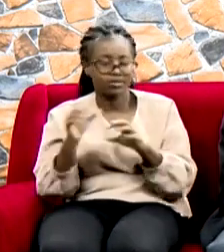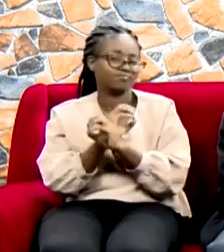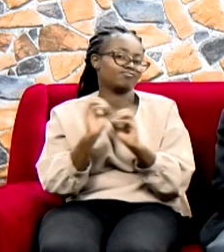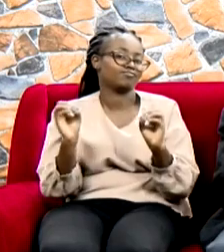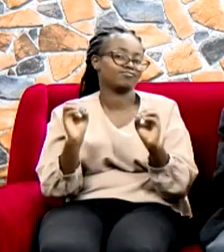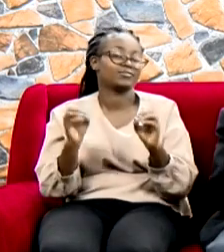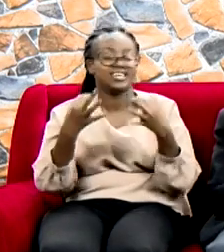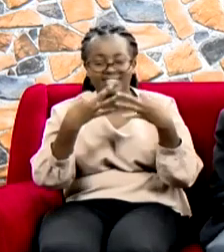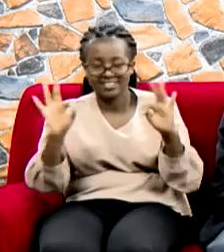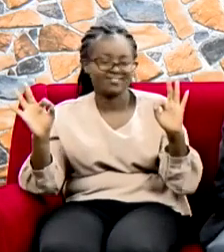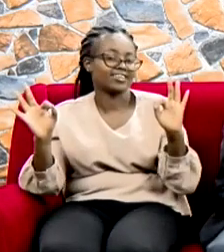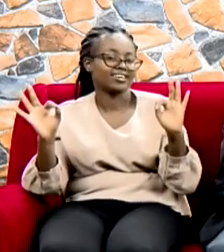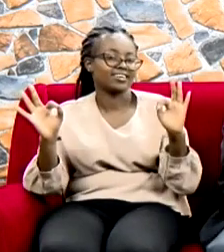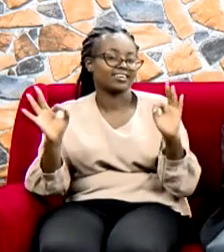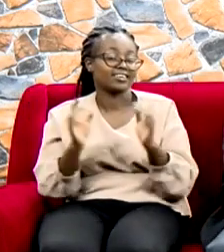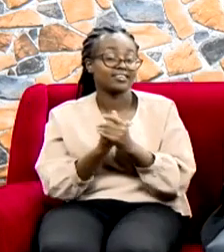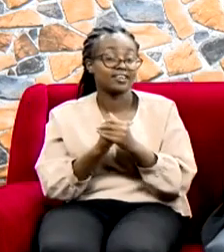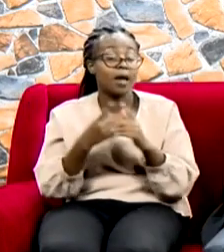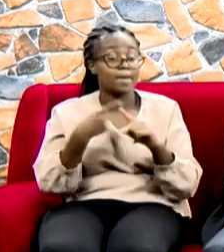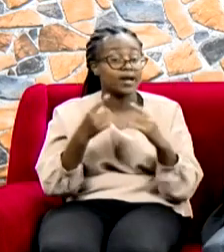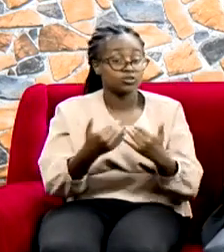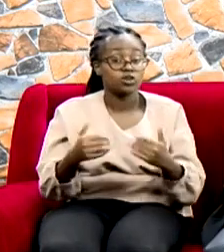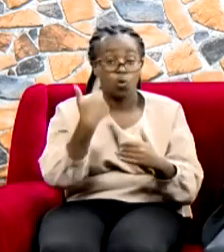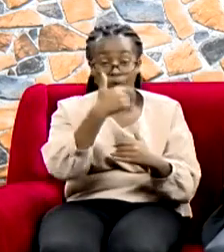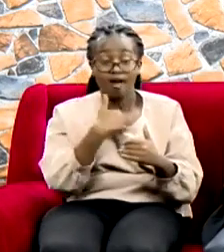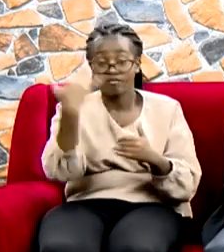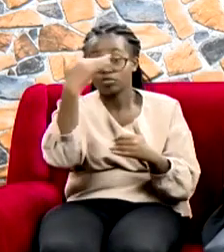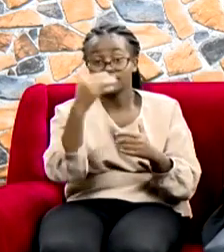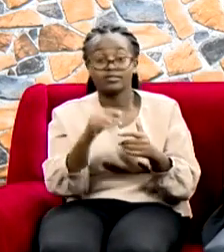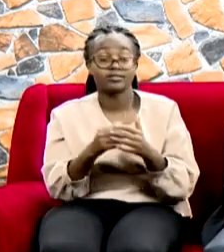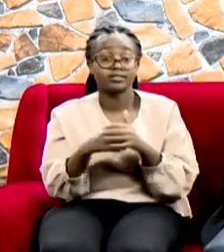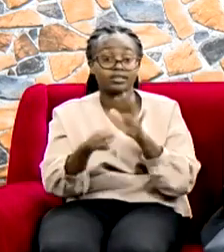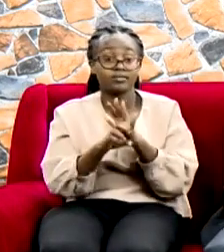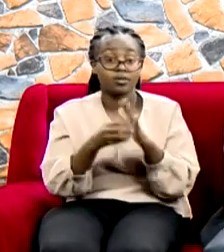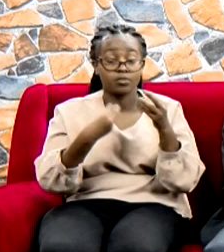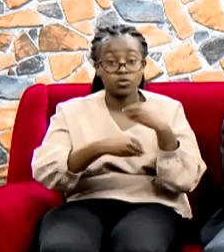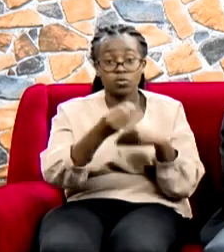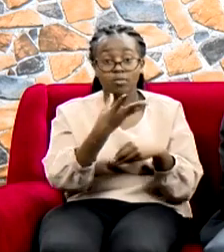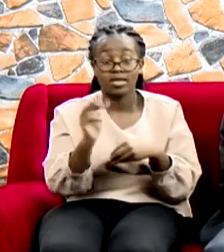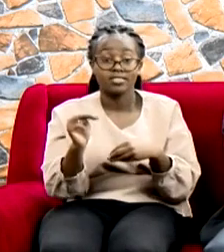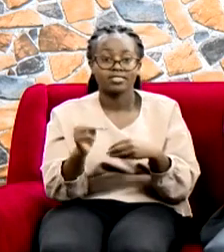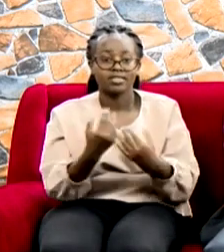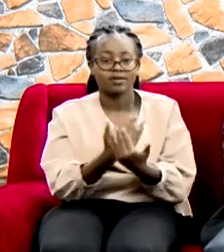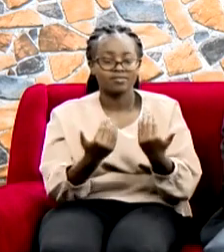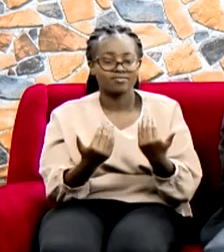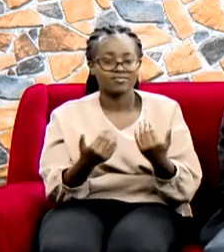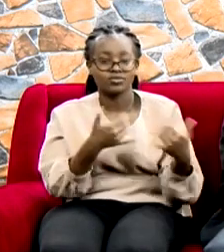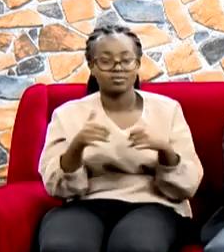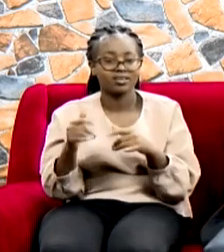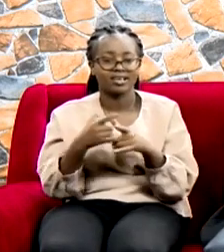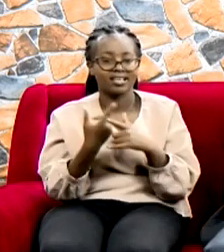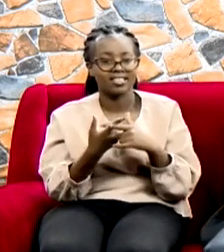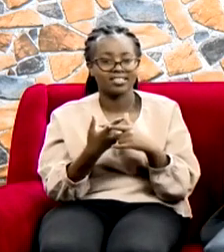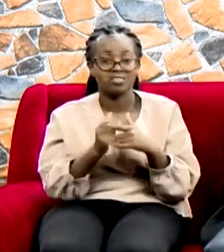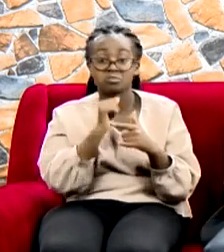out. Yeah, that is free play. That is free play. Yeah. Okay. But children with autism, let's say you buy them fancy toys and give them, they'll